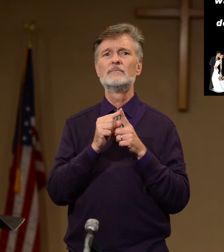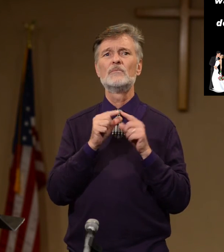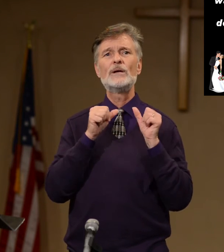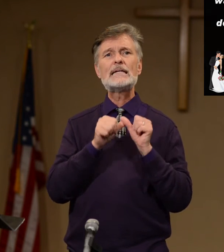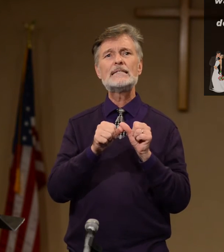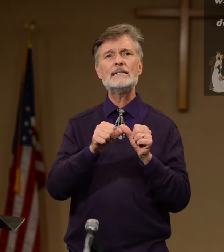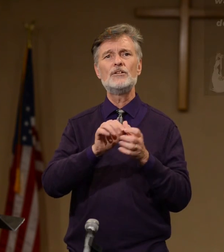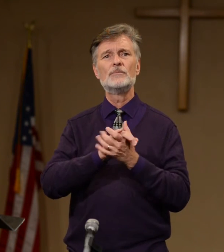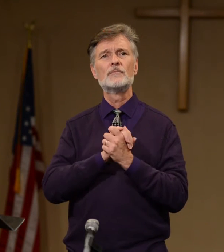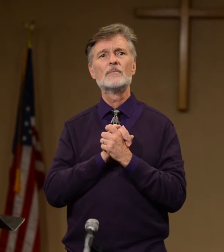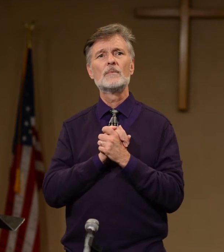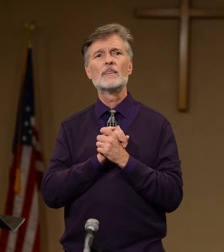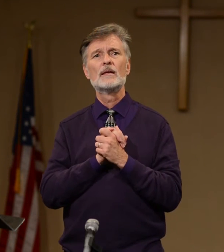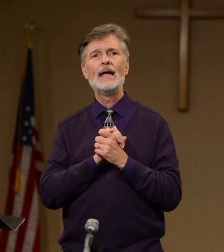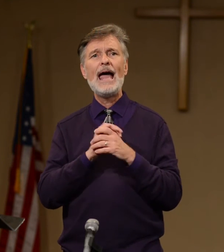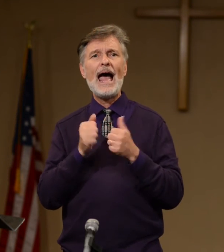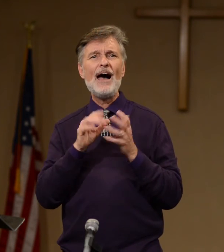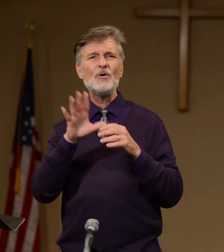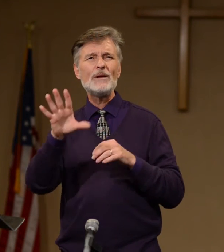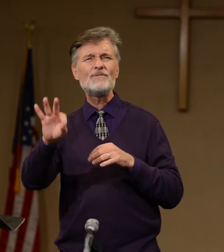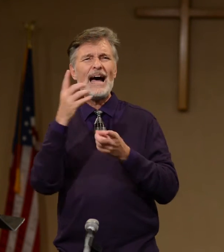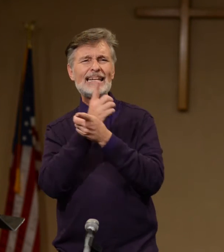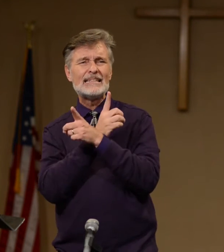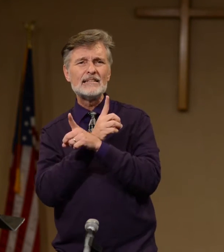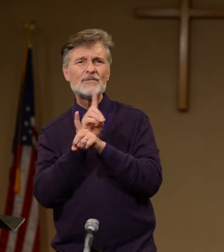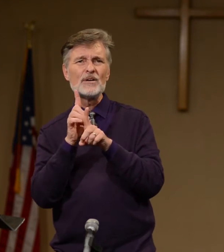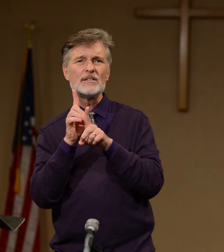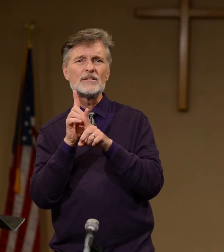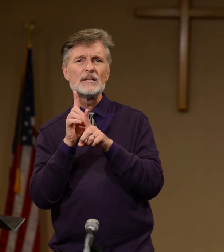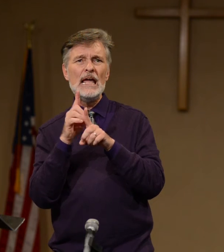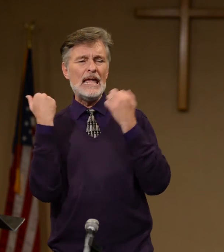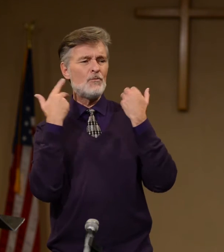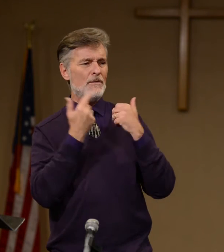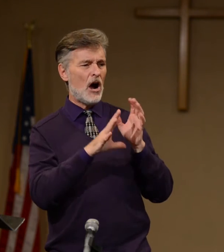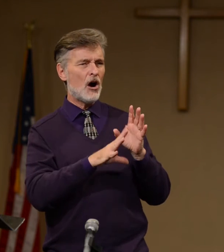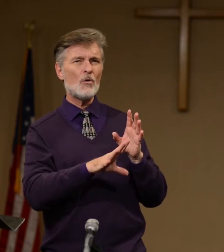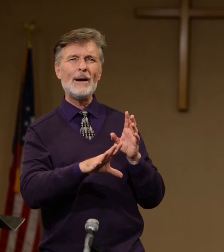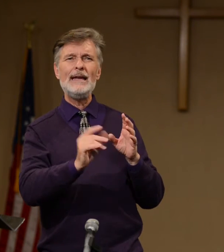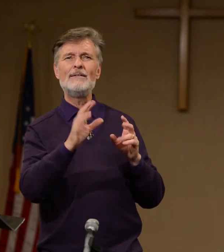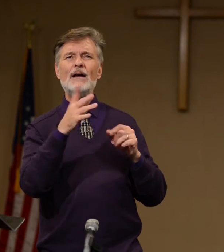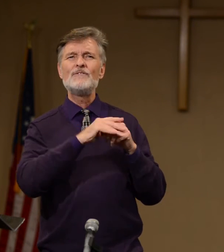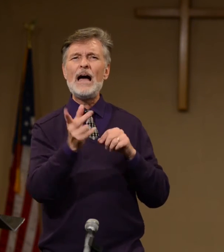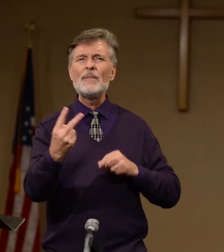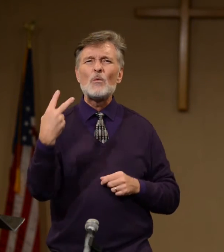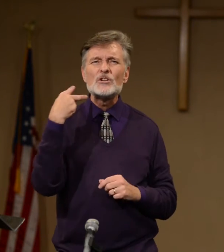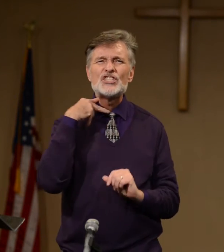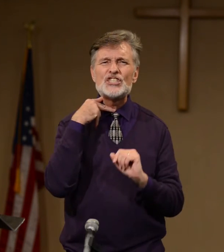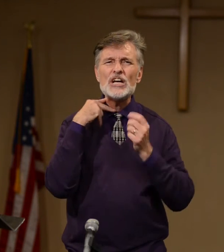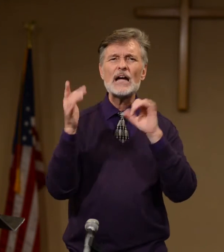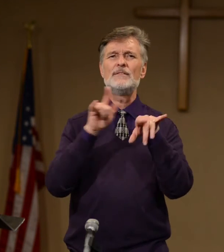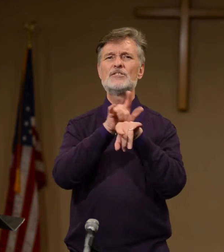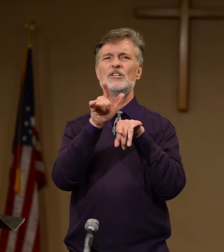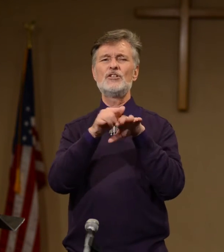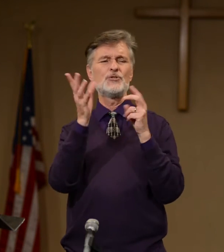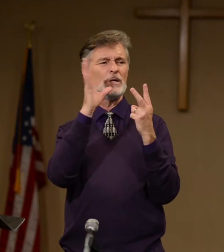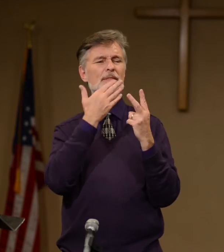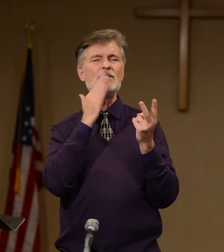We continue. How do we find deliverance if we've already found that we're stuck in this adultery and these